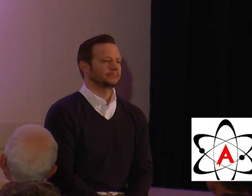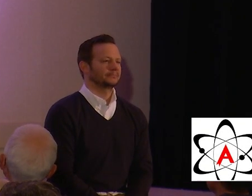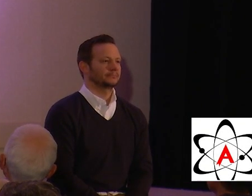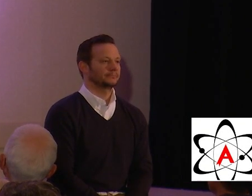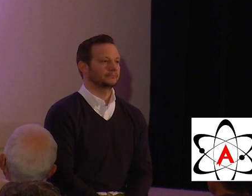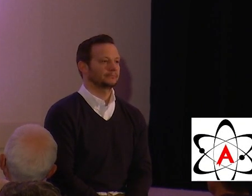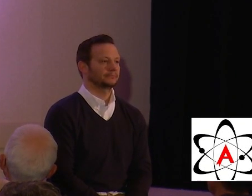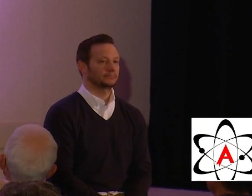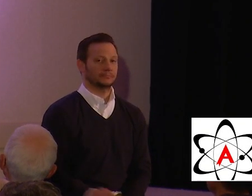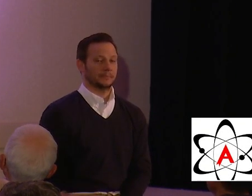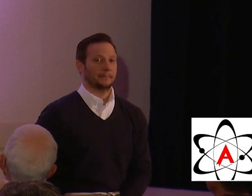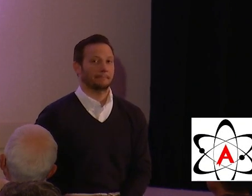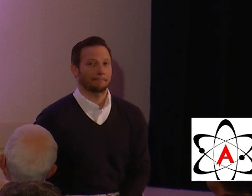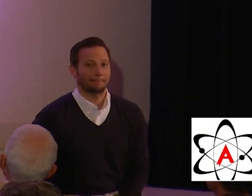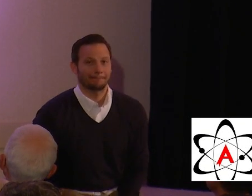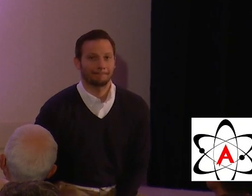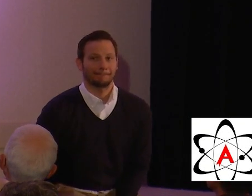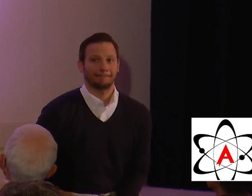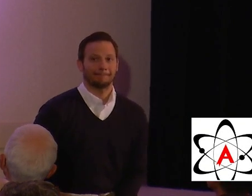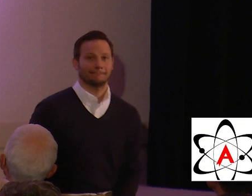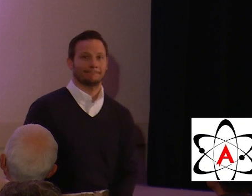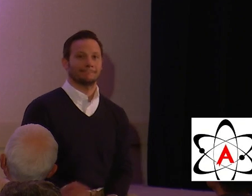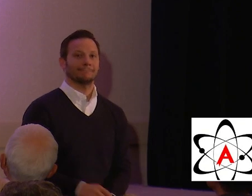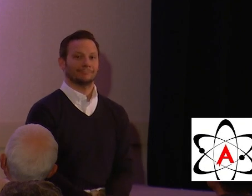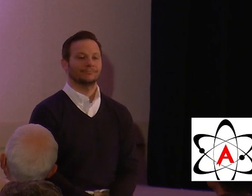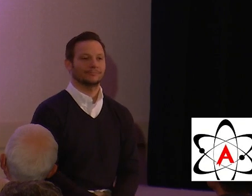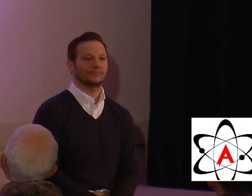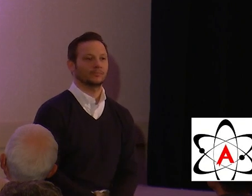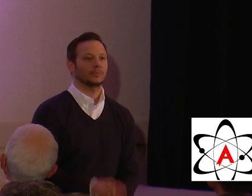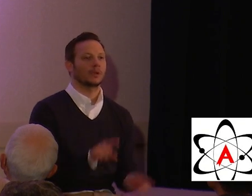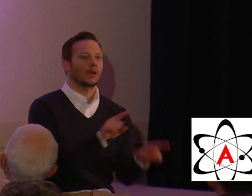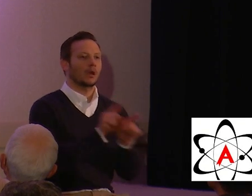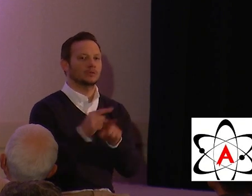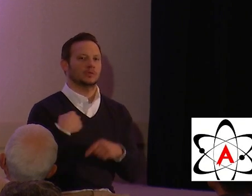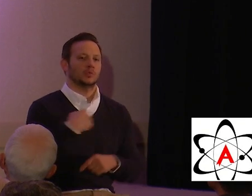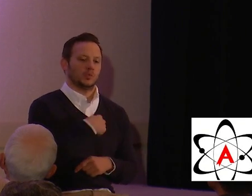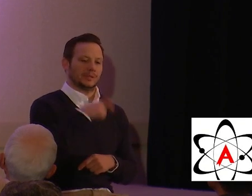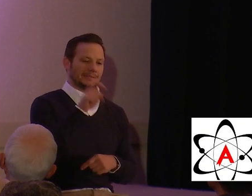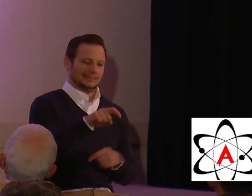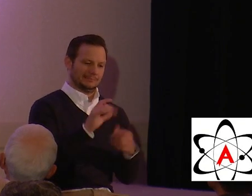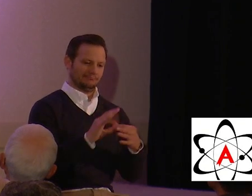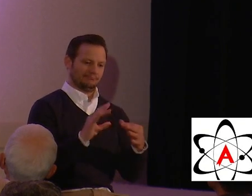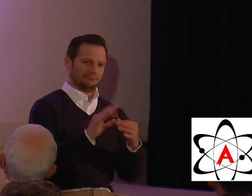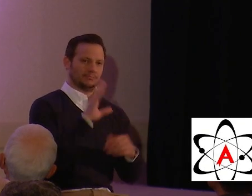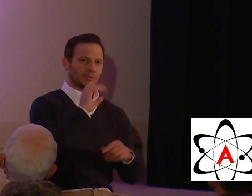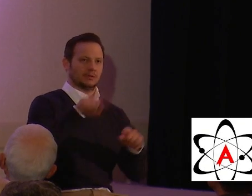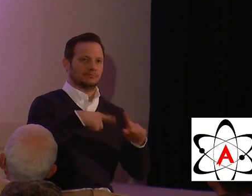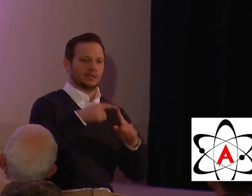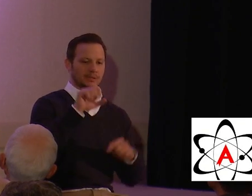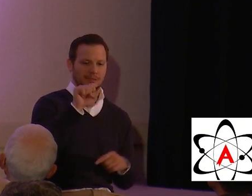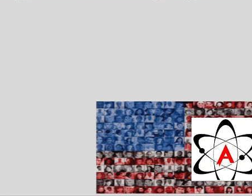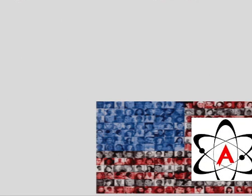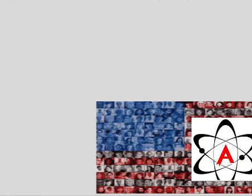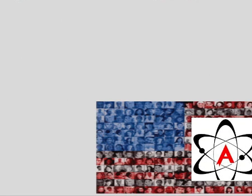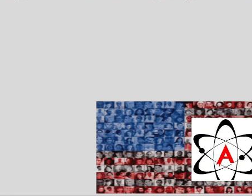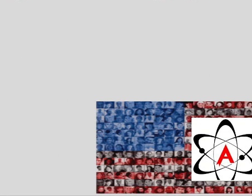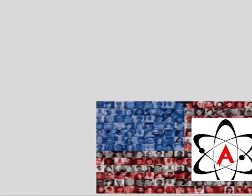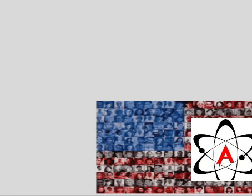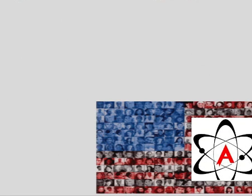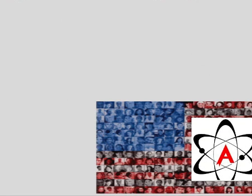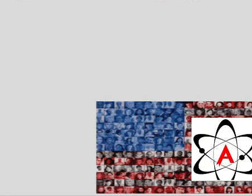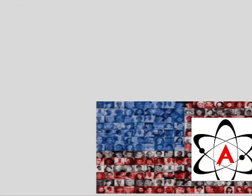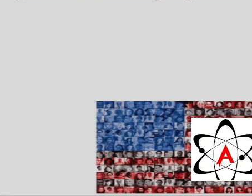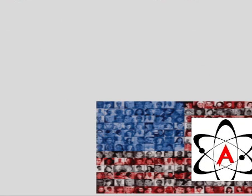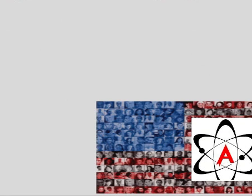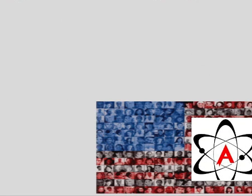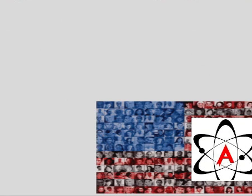Having said that, we also have to talk about sowing seeds for us. Legalized forced compliance to